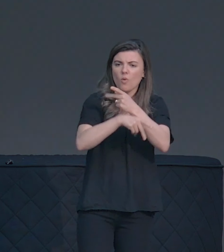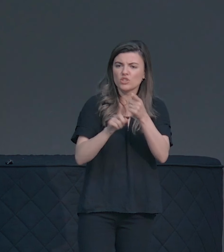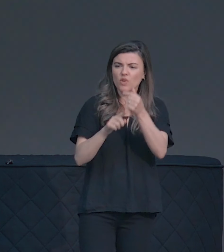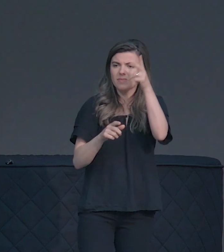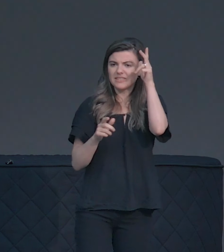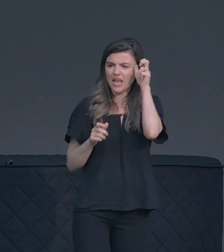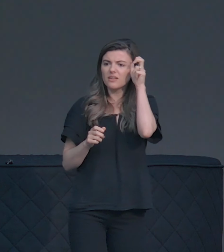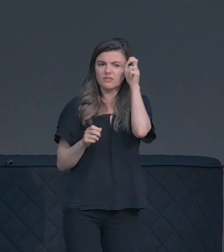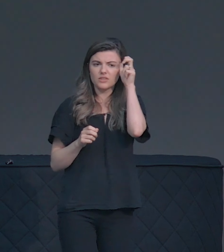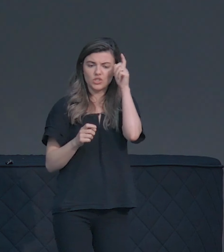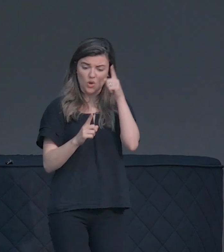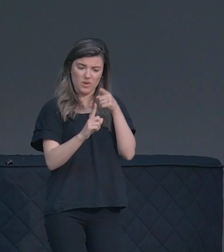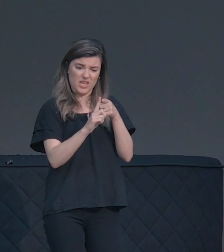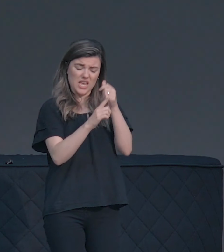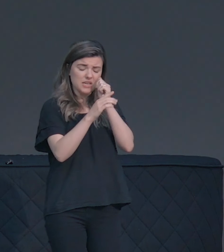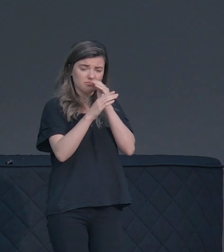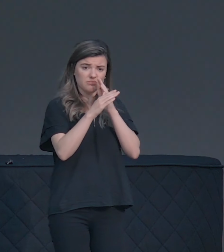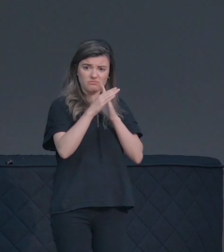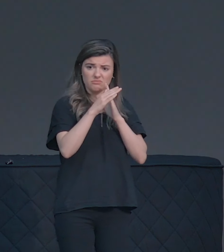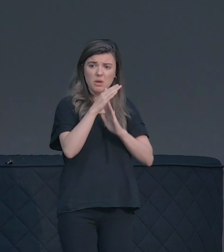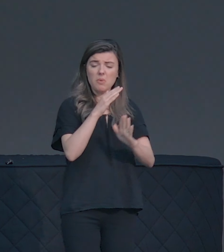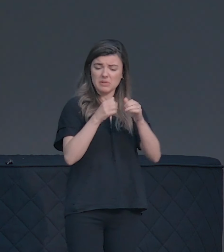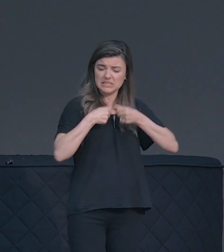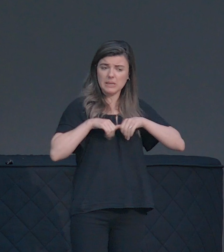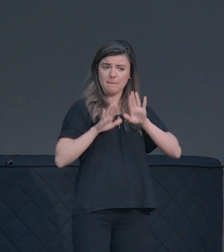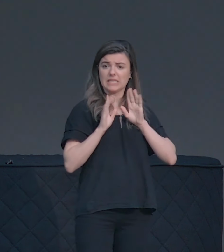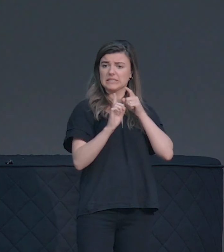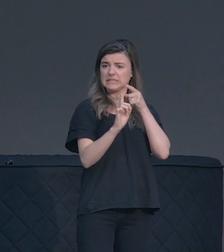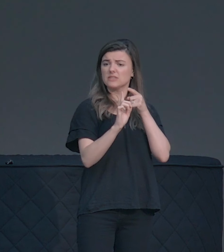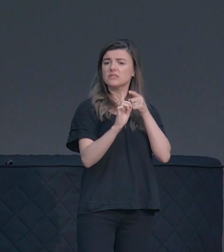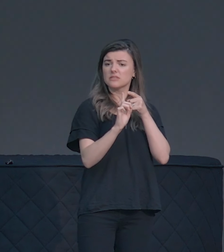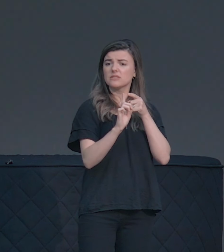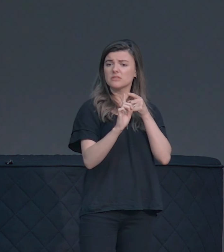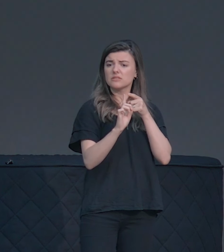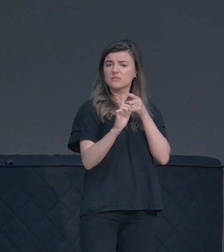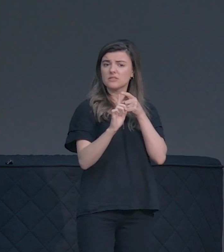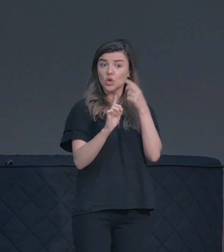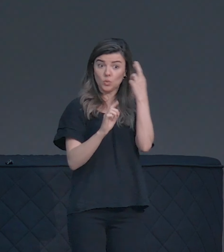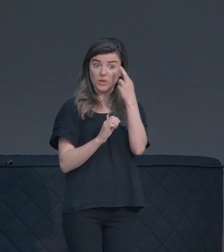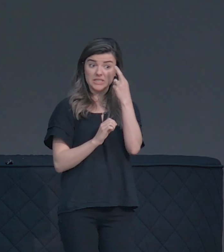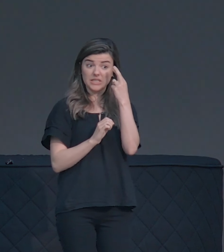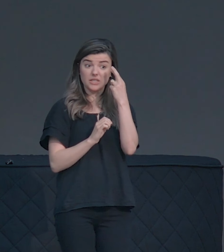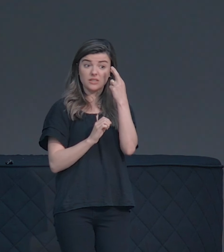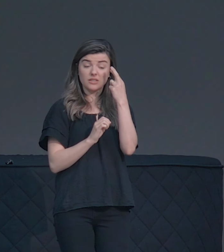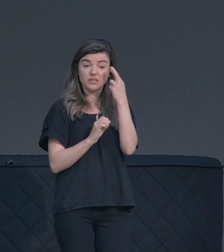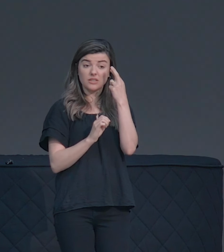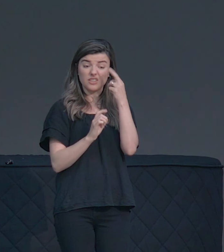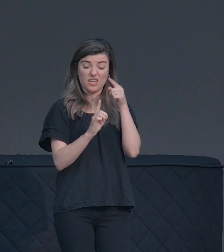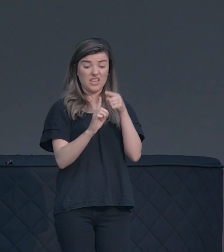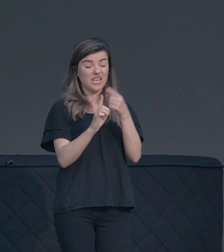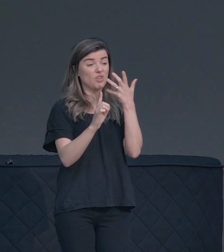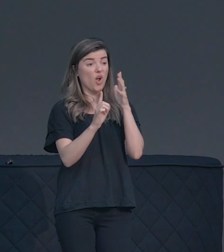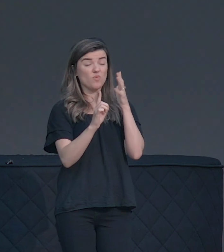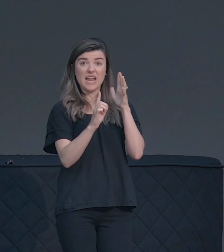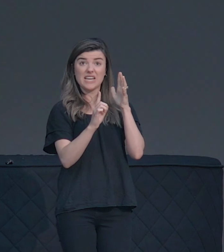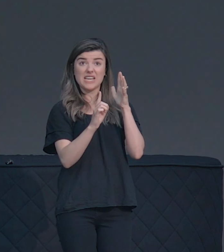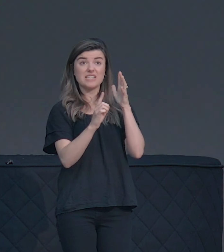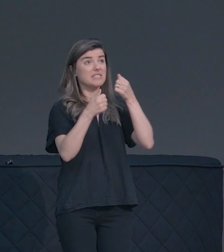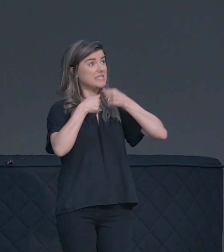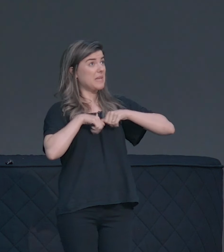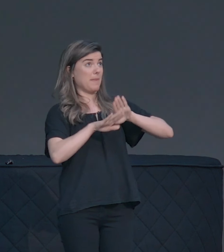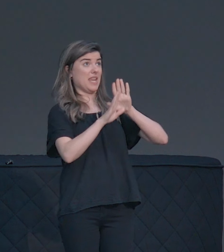he submits himself in humility to be tempted. And the reason he does that is because he's already submitted himself